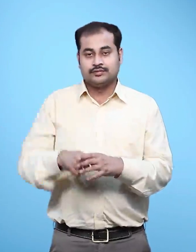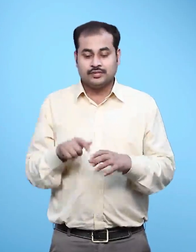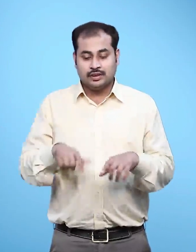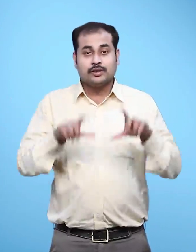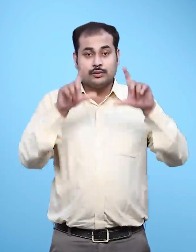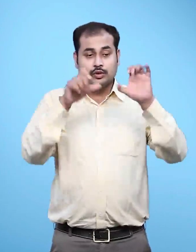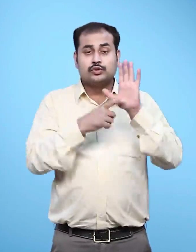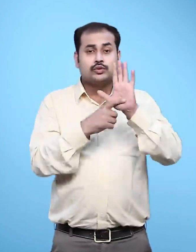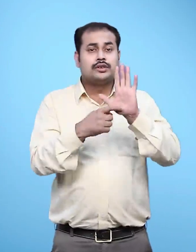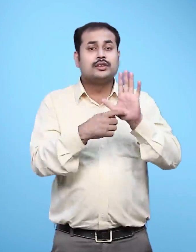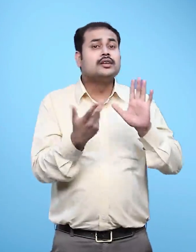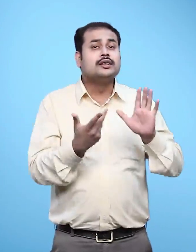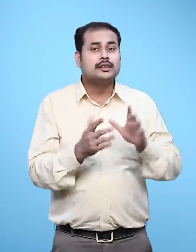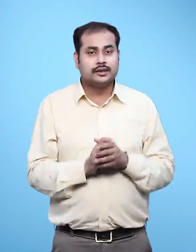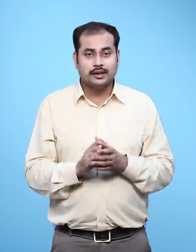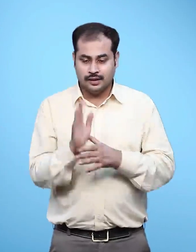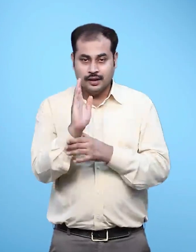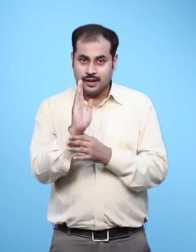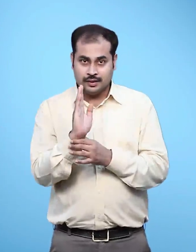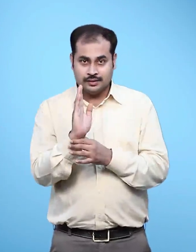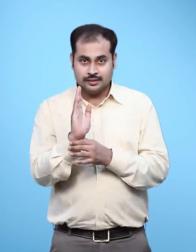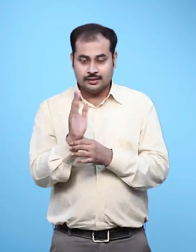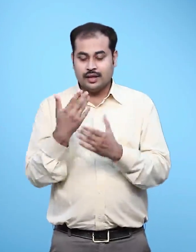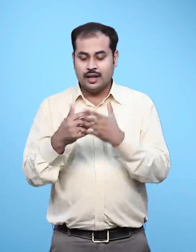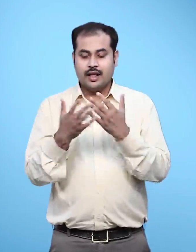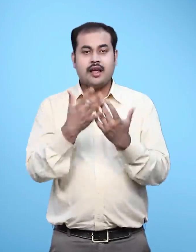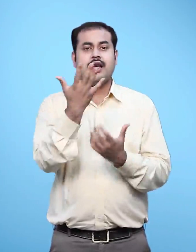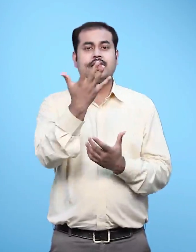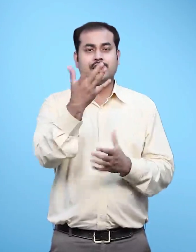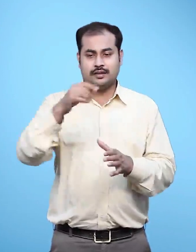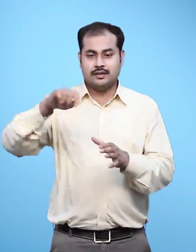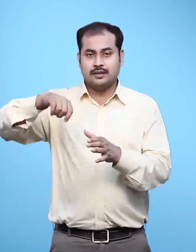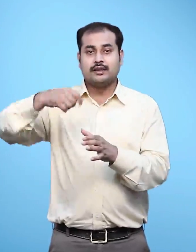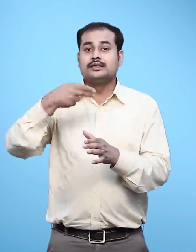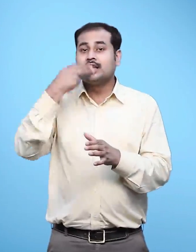Picture shows a hand stirring the water in the glass with a spoon.